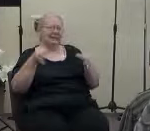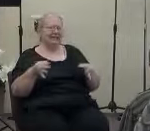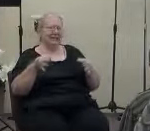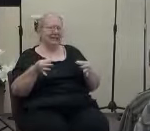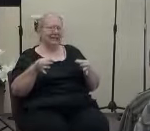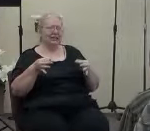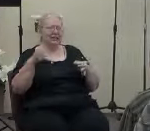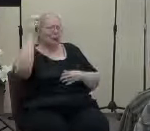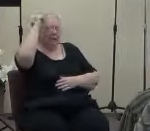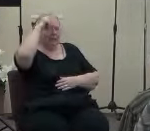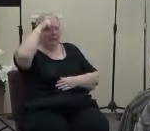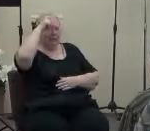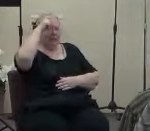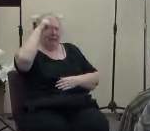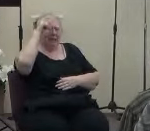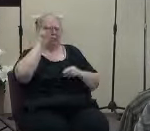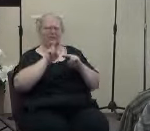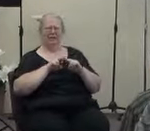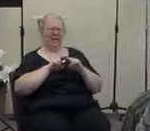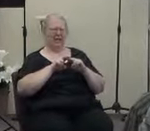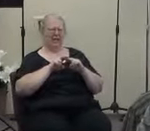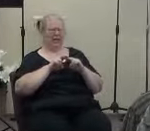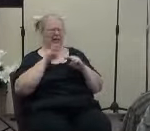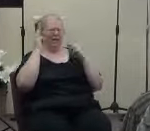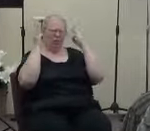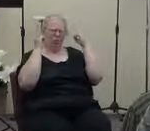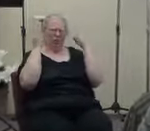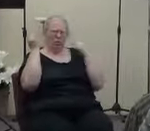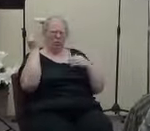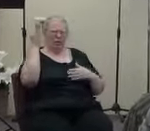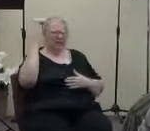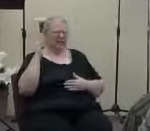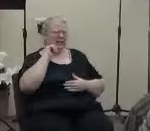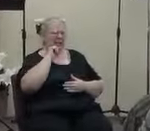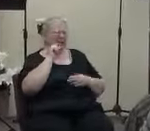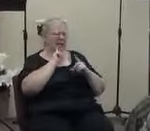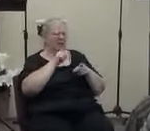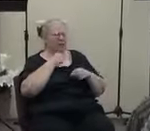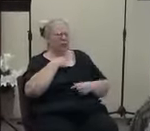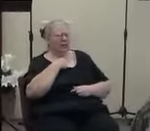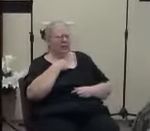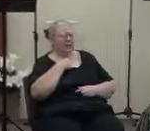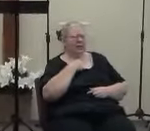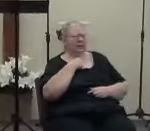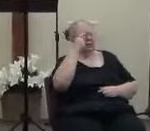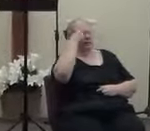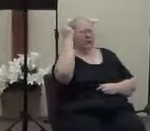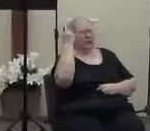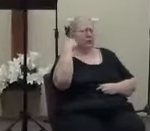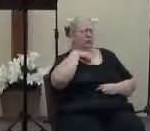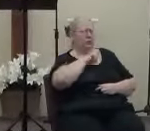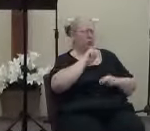is God not answering me? What is up with that? It's because we're being false. We're wearing a